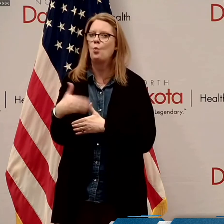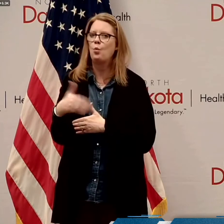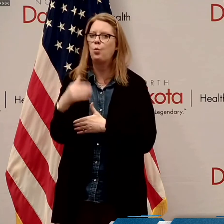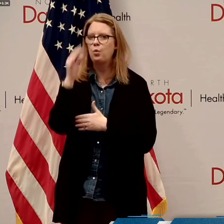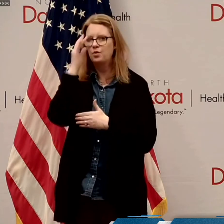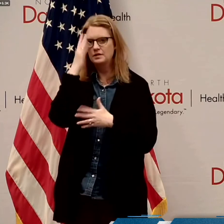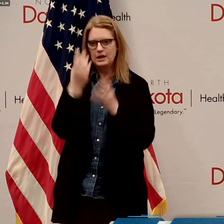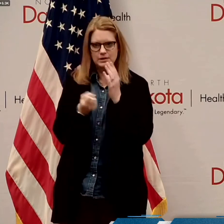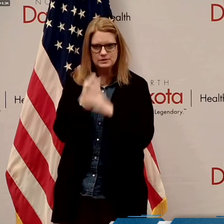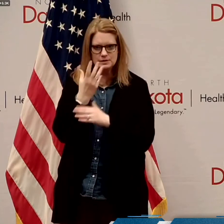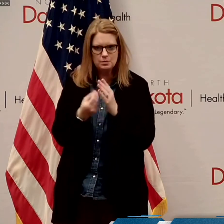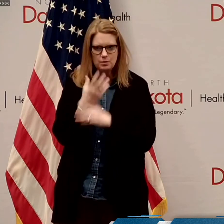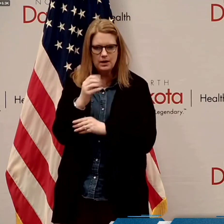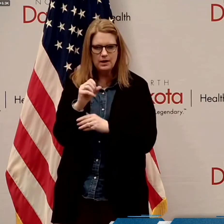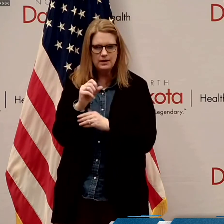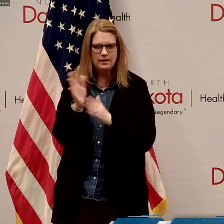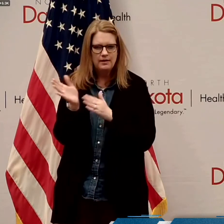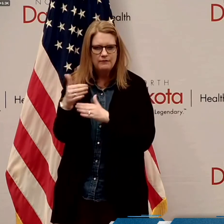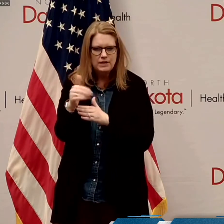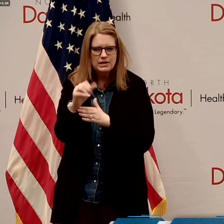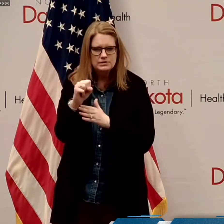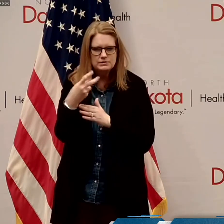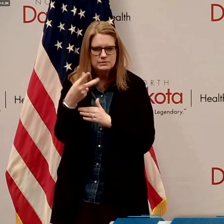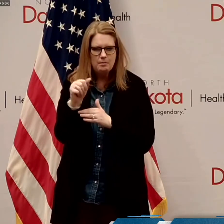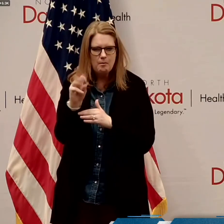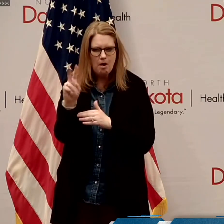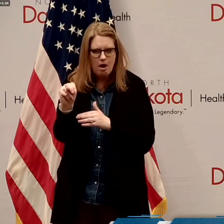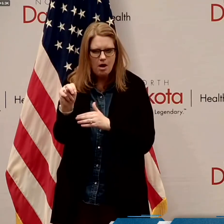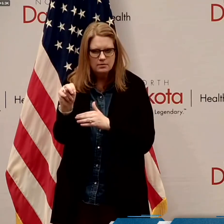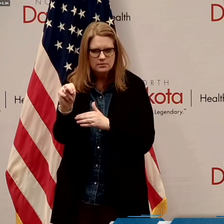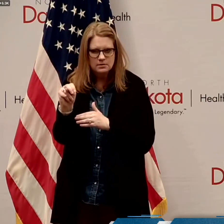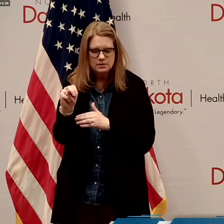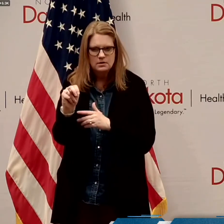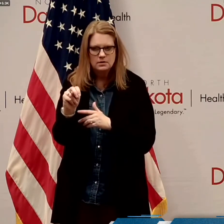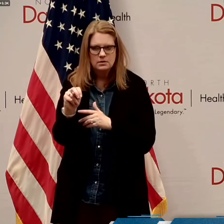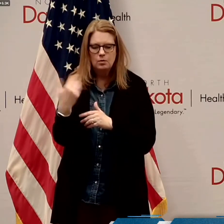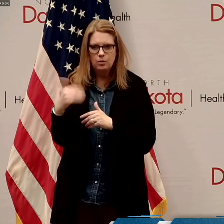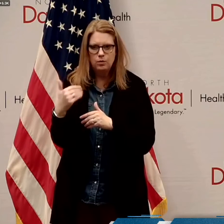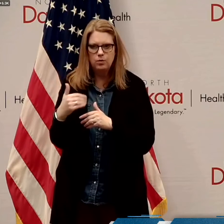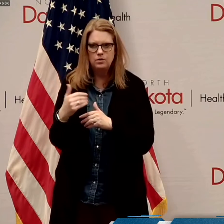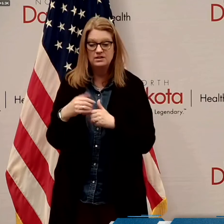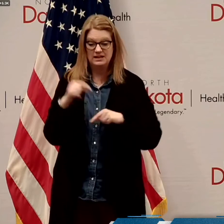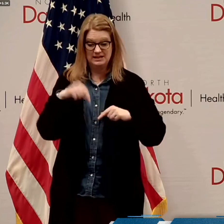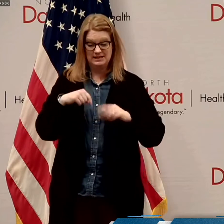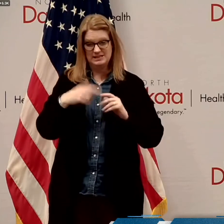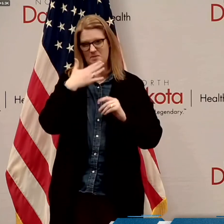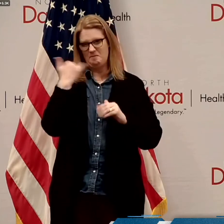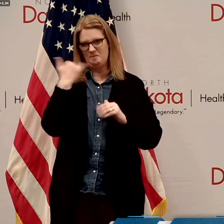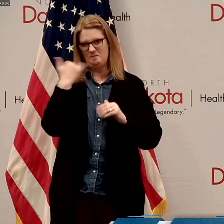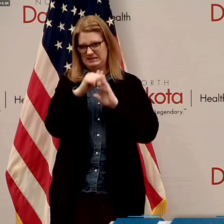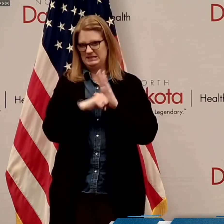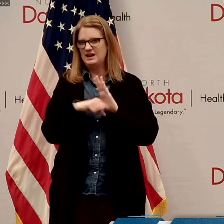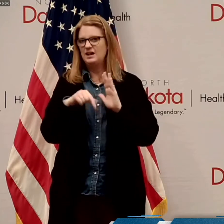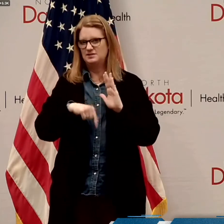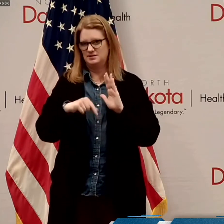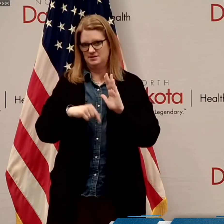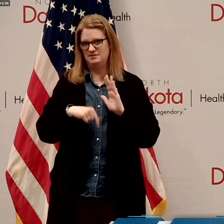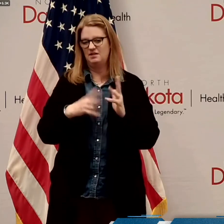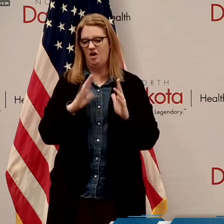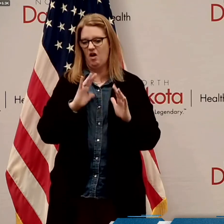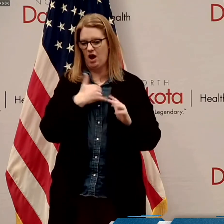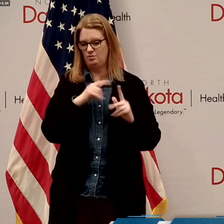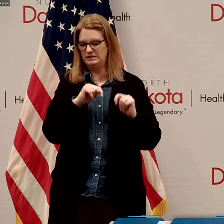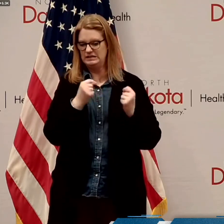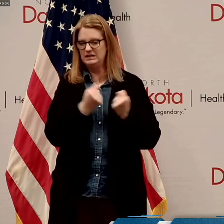important spring fish spawning operations. As you know, that we've got one of the best states in the nation in terms of our team that